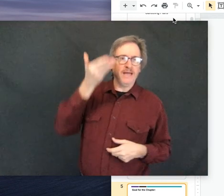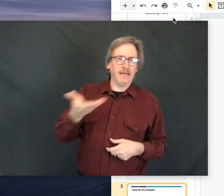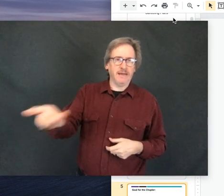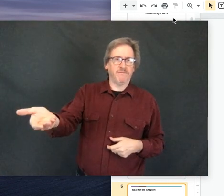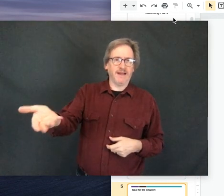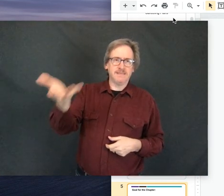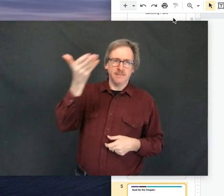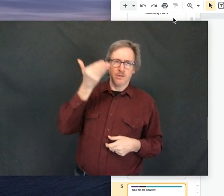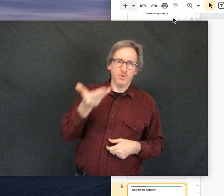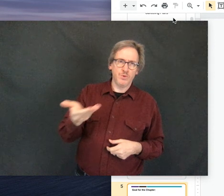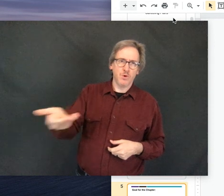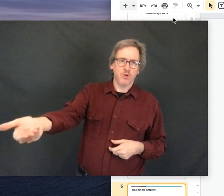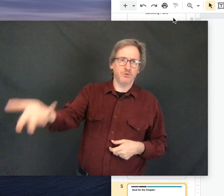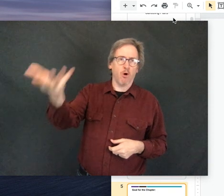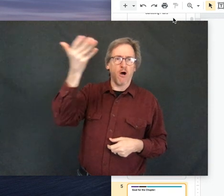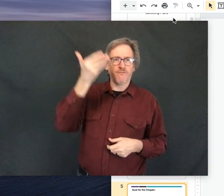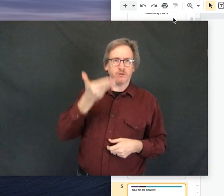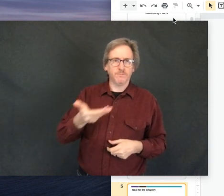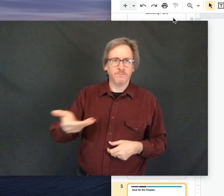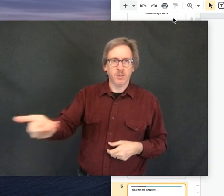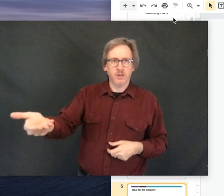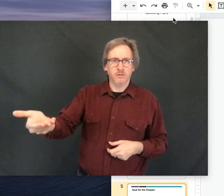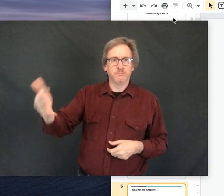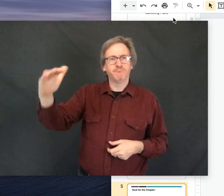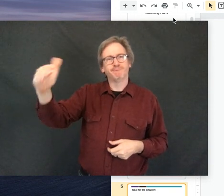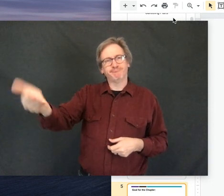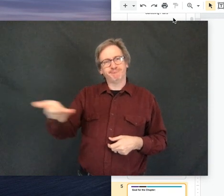To invite, to offer,